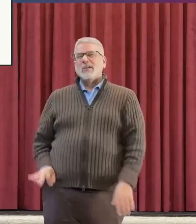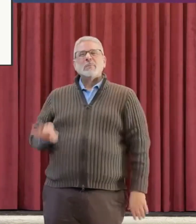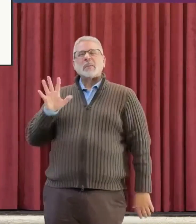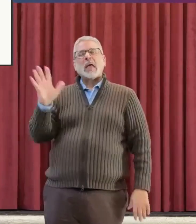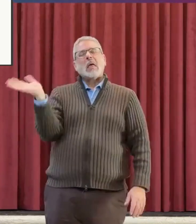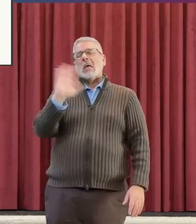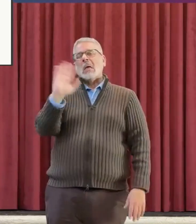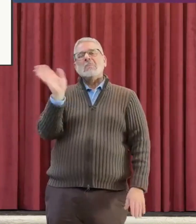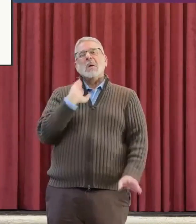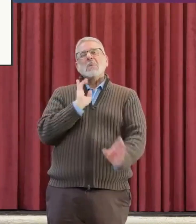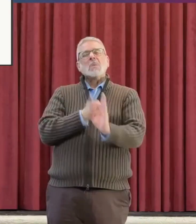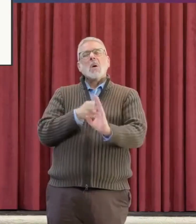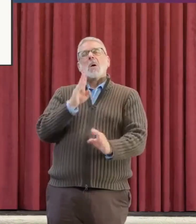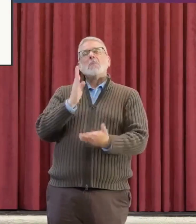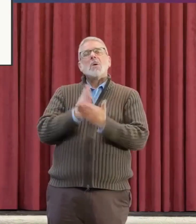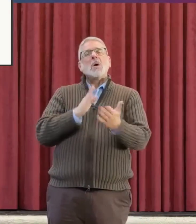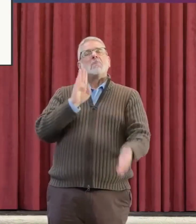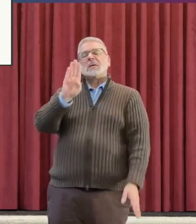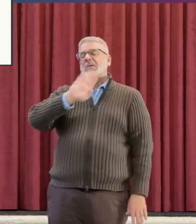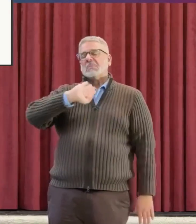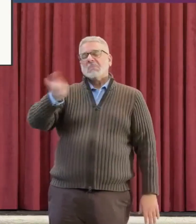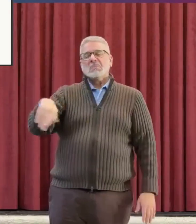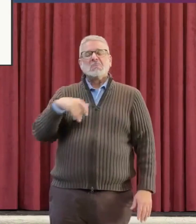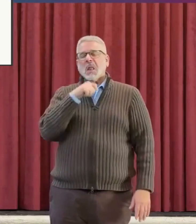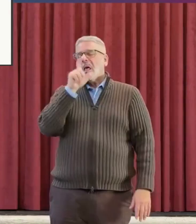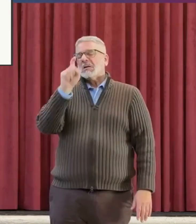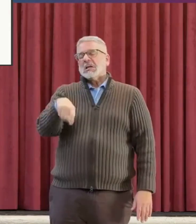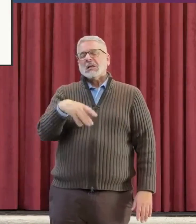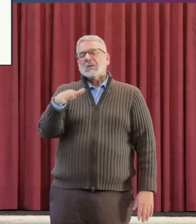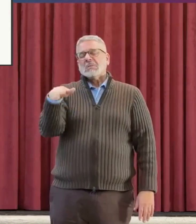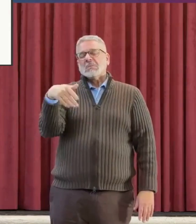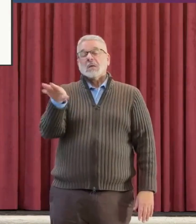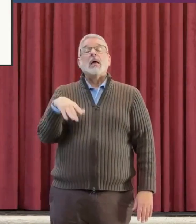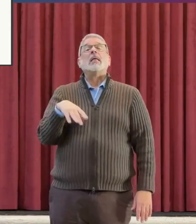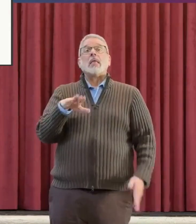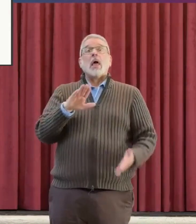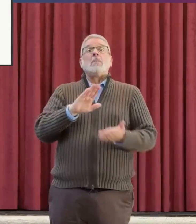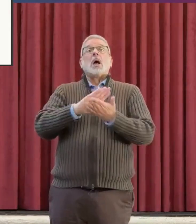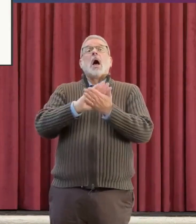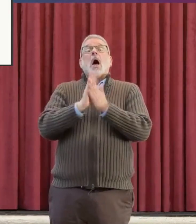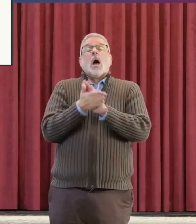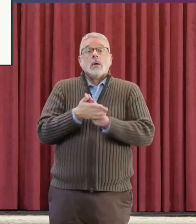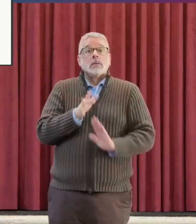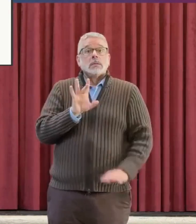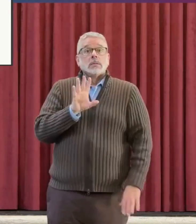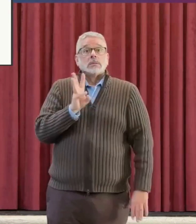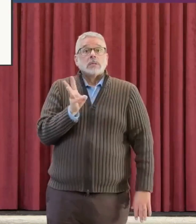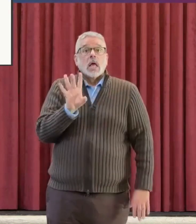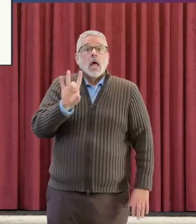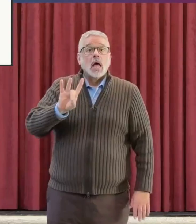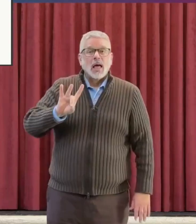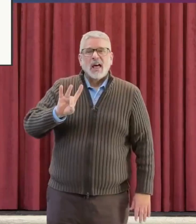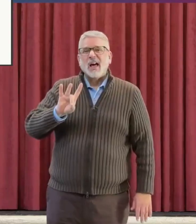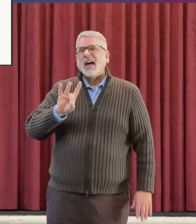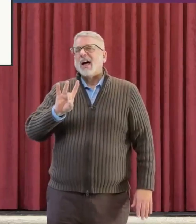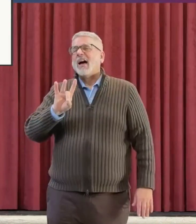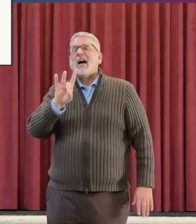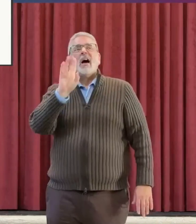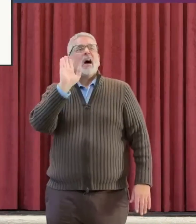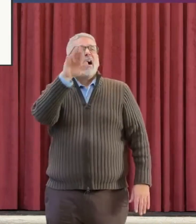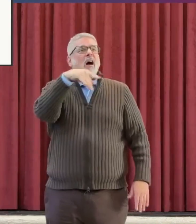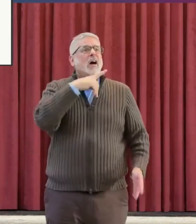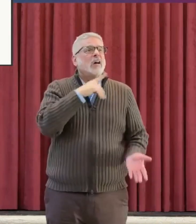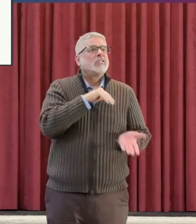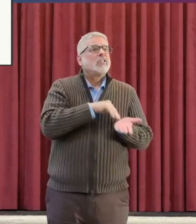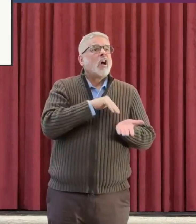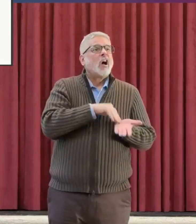I'm not going to join Medicare Part B right now. Then, like at age 68, you went to the doctor's